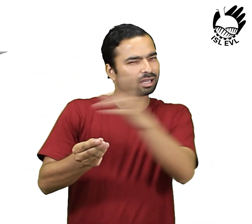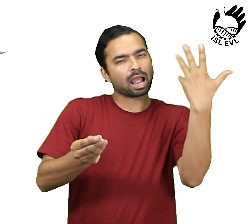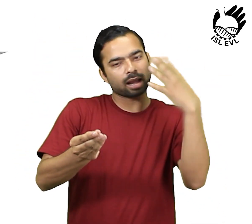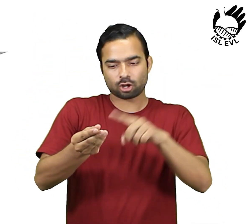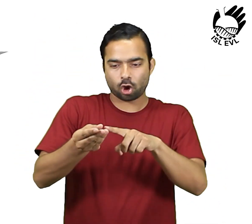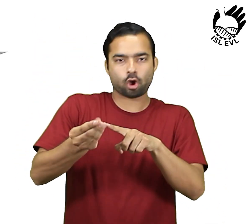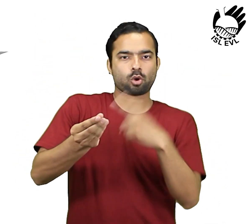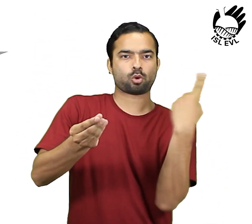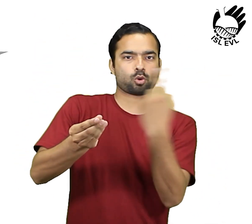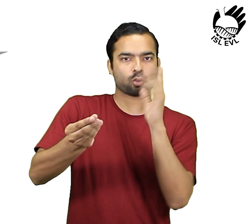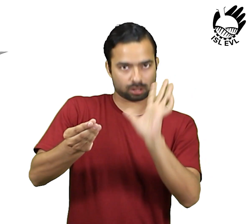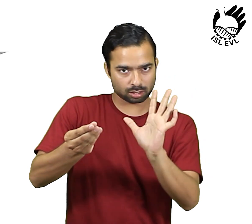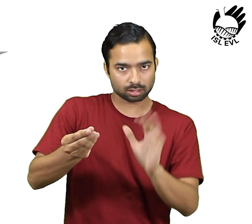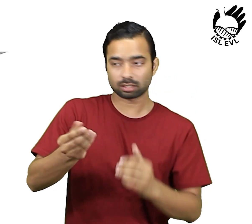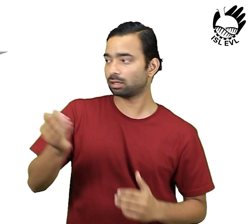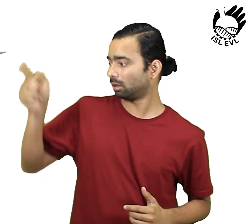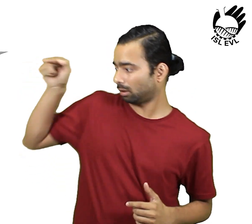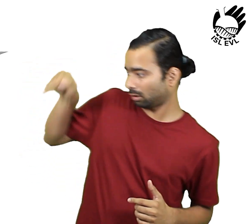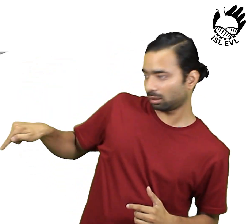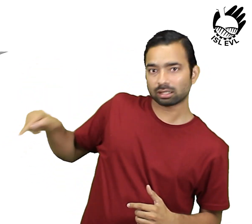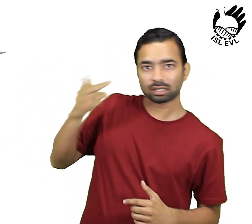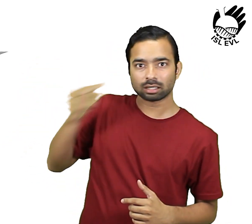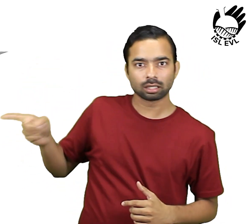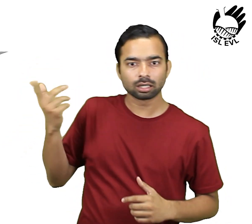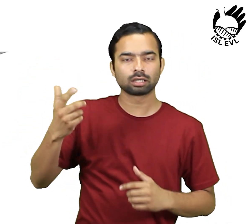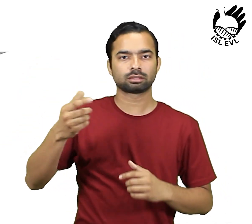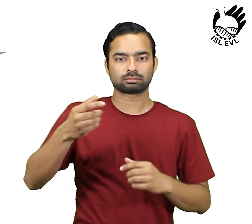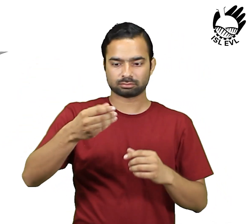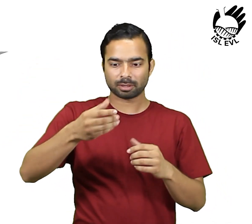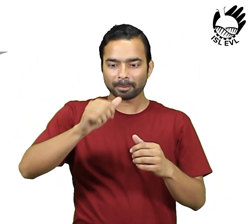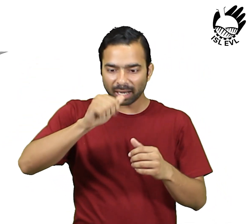is that the sample is not dissolving anymore at the same temperature.